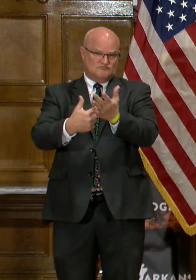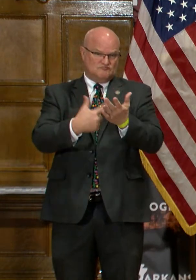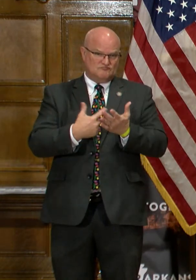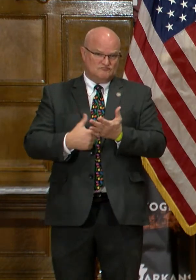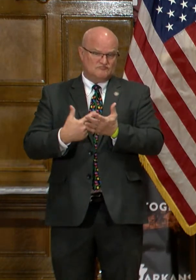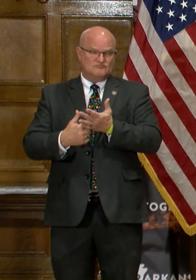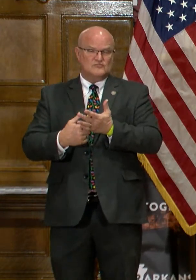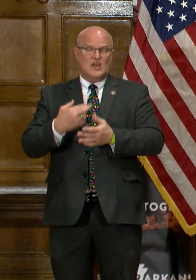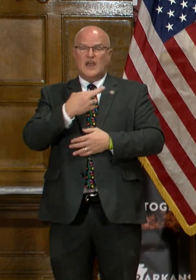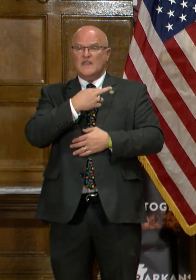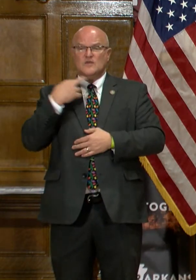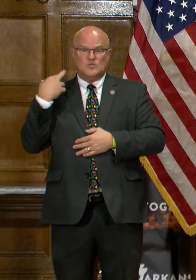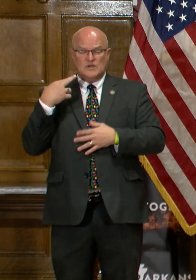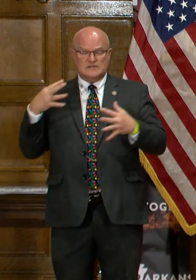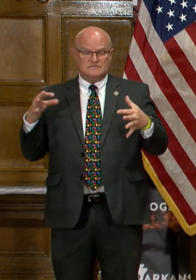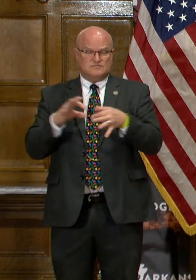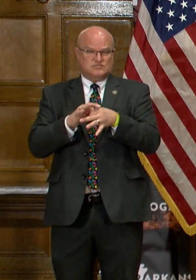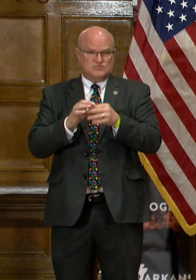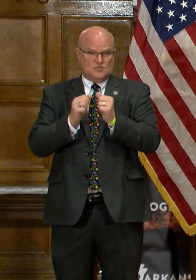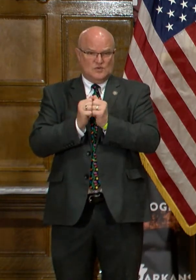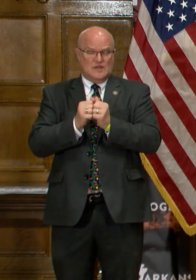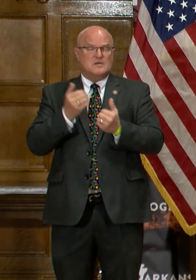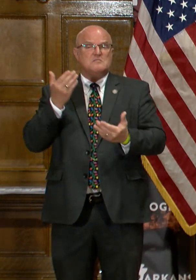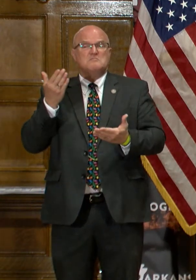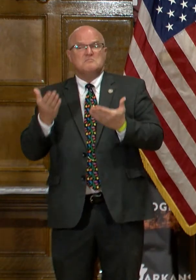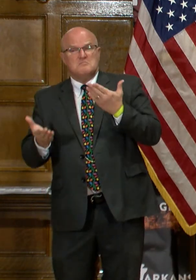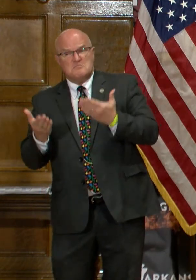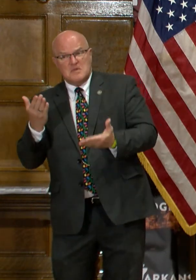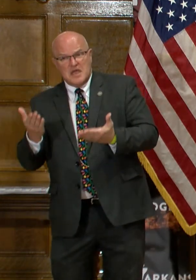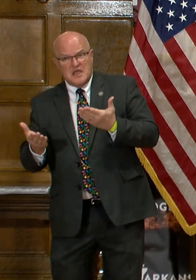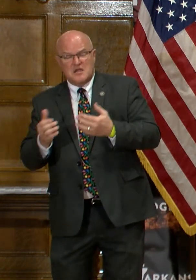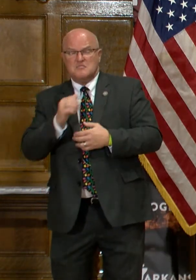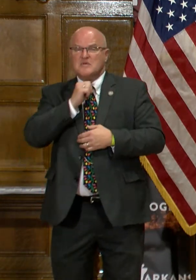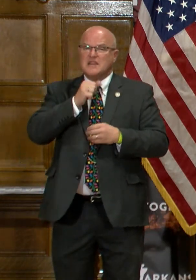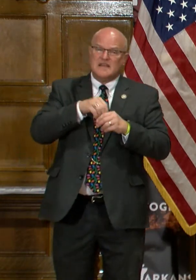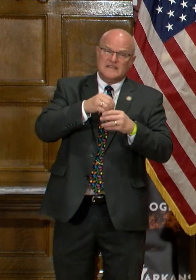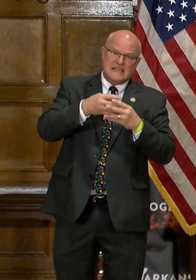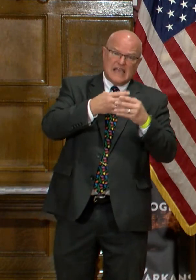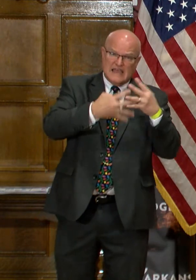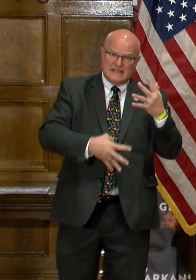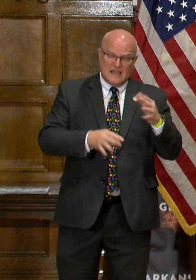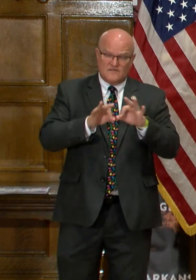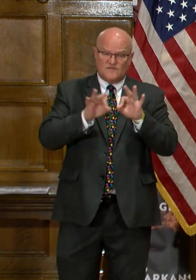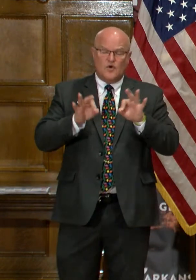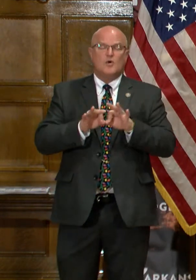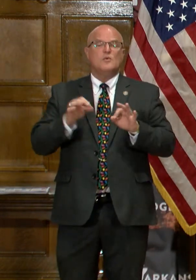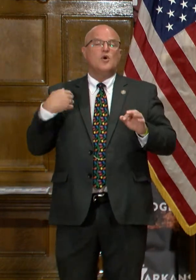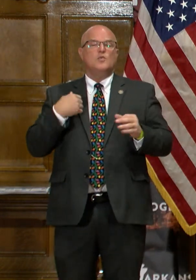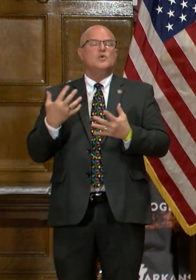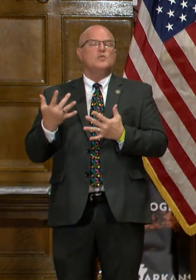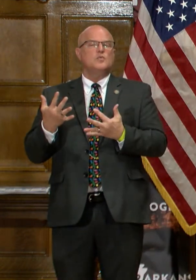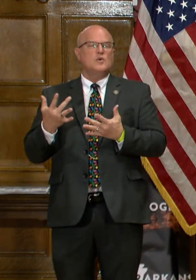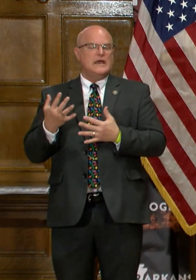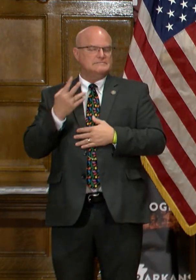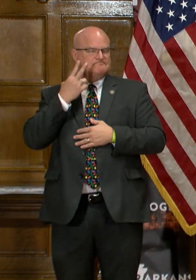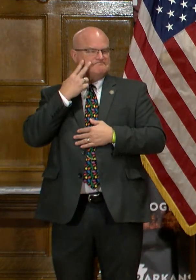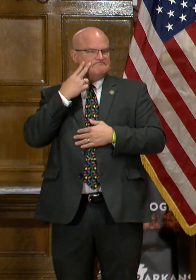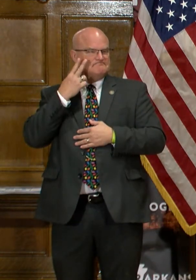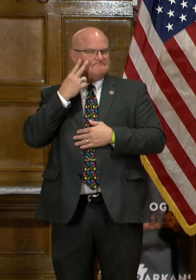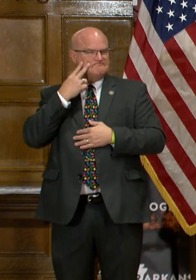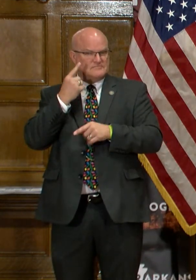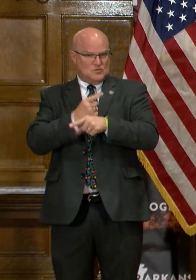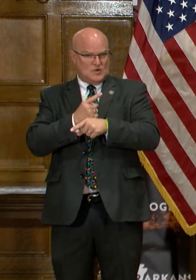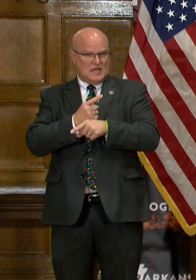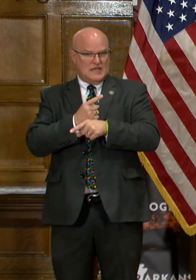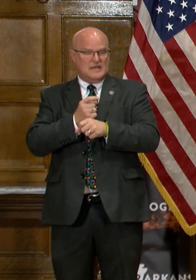it and the risk associated with it. We may or may not actually put it in a guideline form. We're going to wait and we're going to try to get that